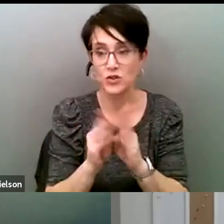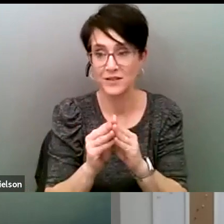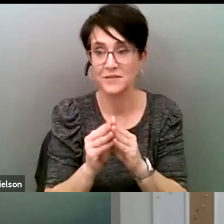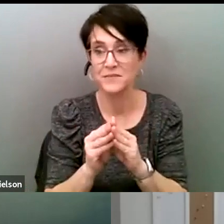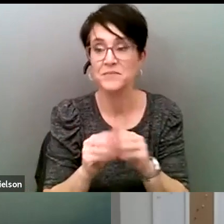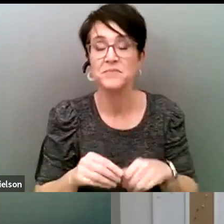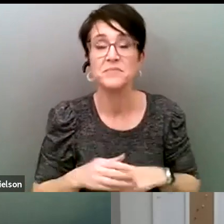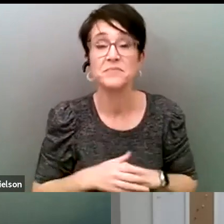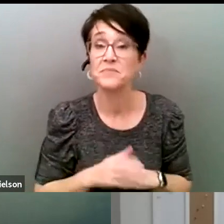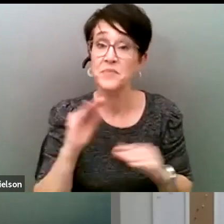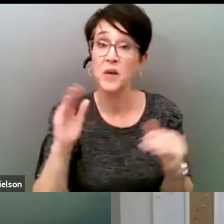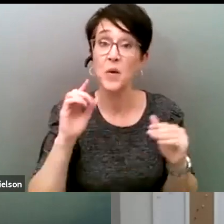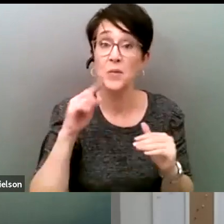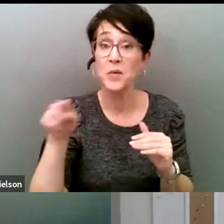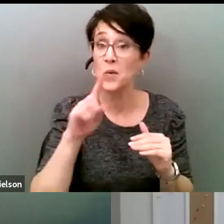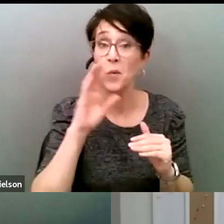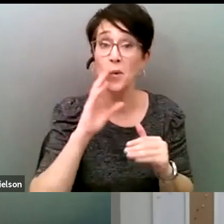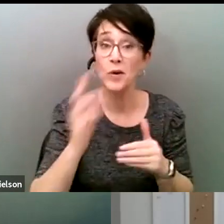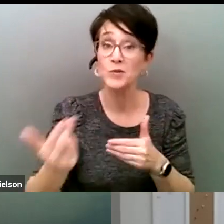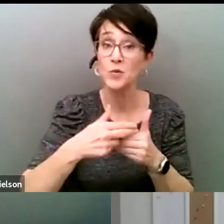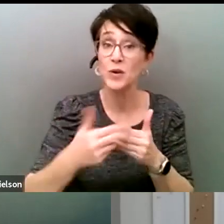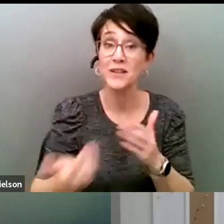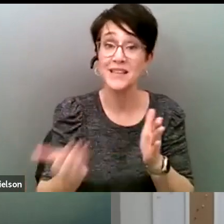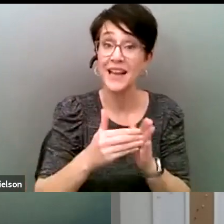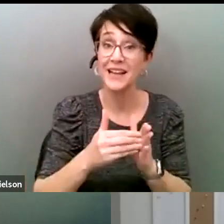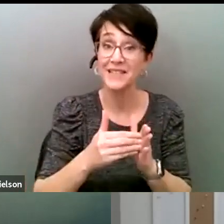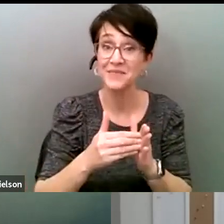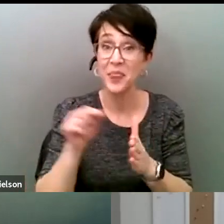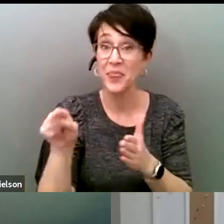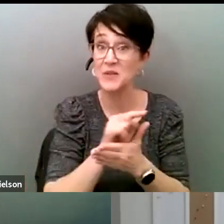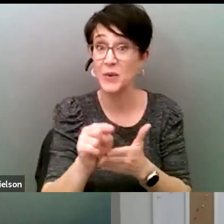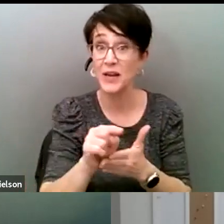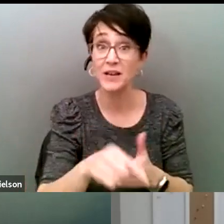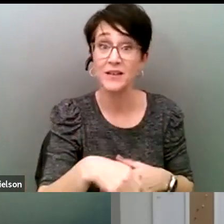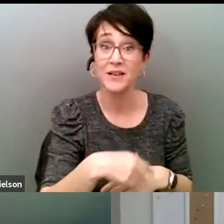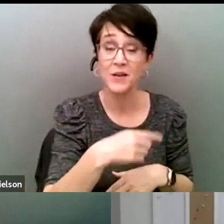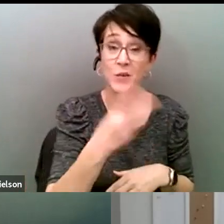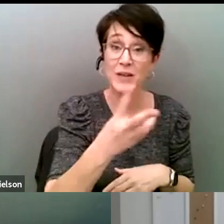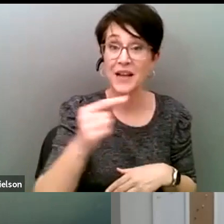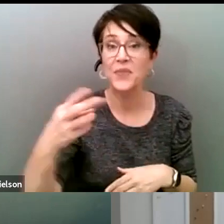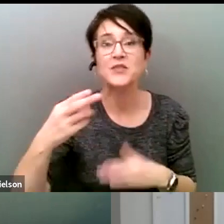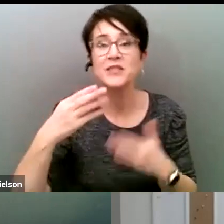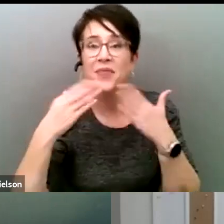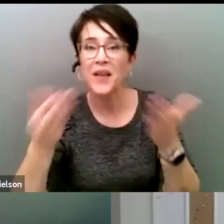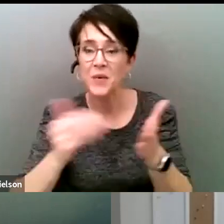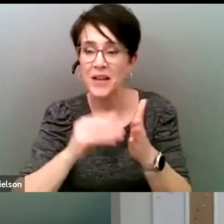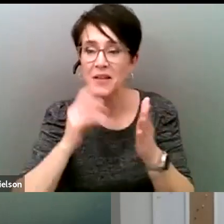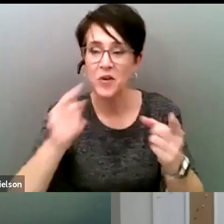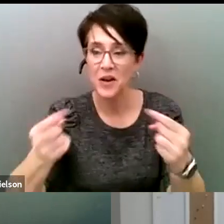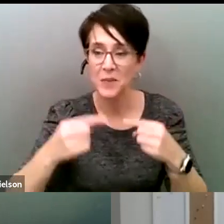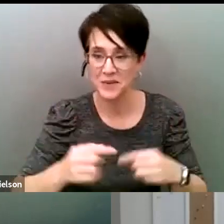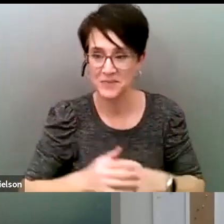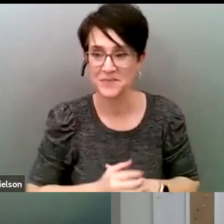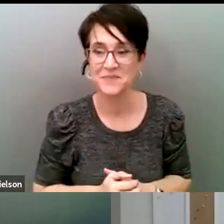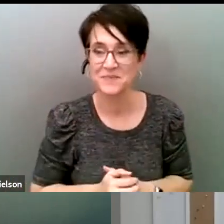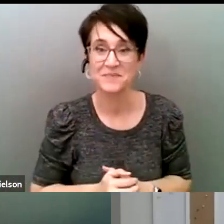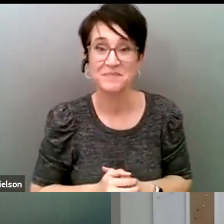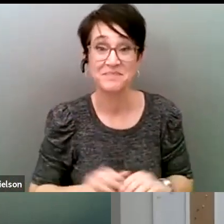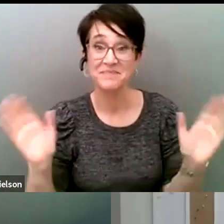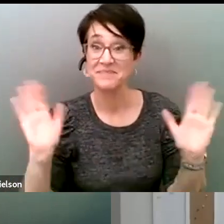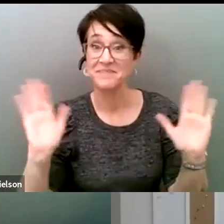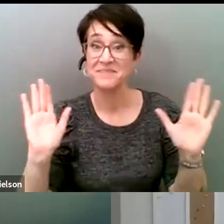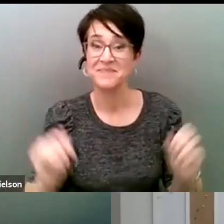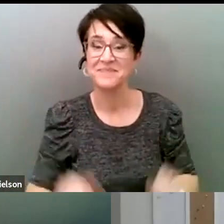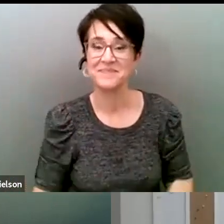but I hope you will join us again. Thank you for coming. Thank you, everybody.